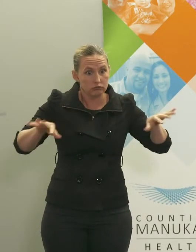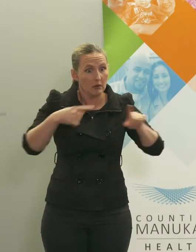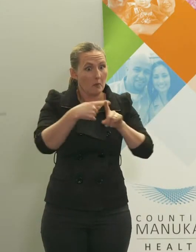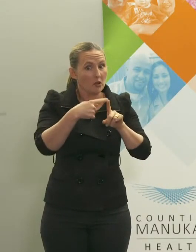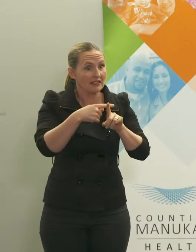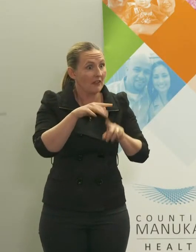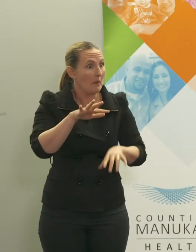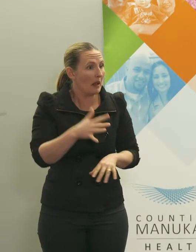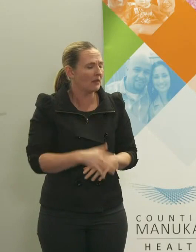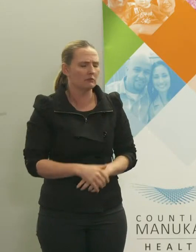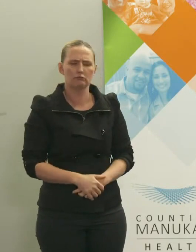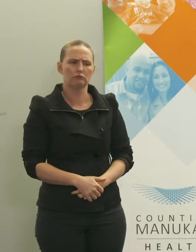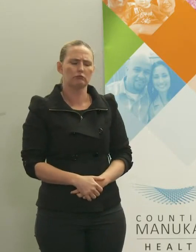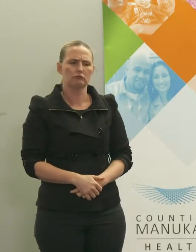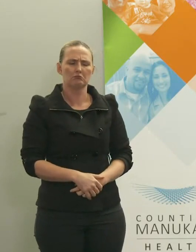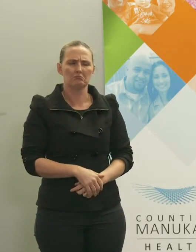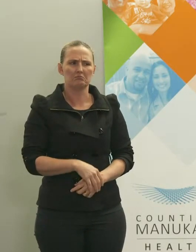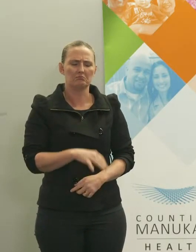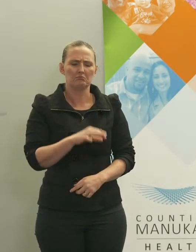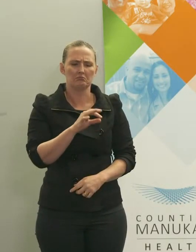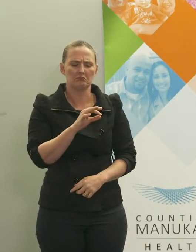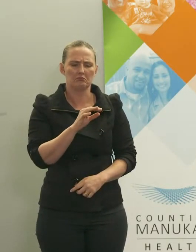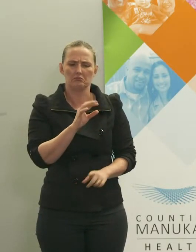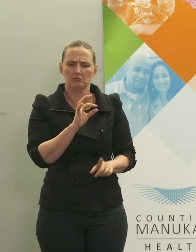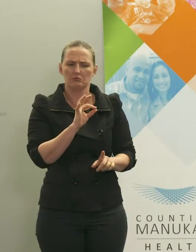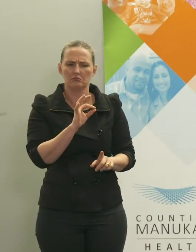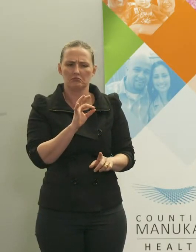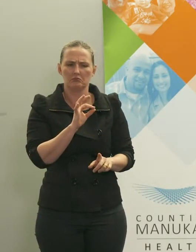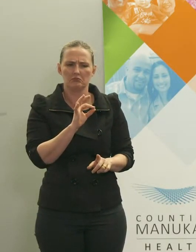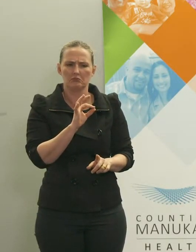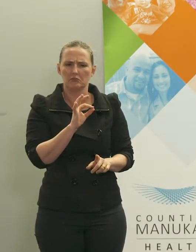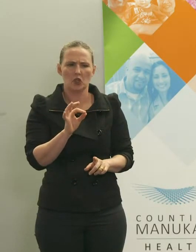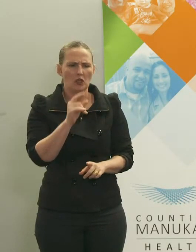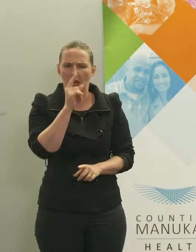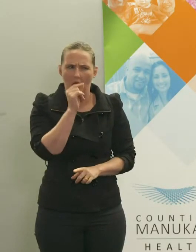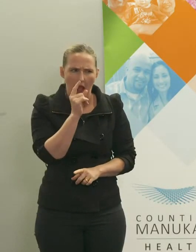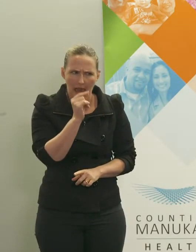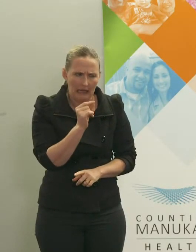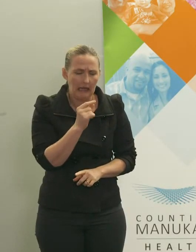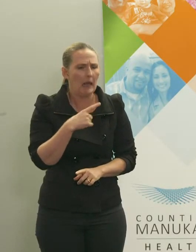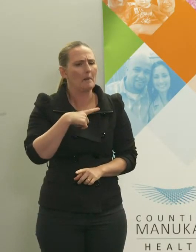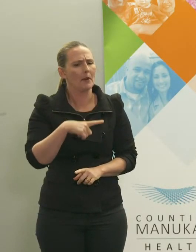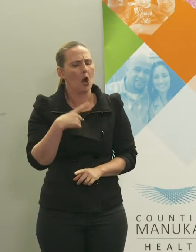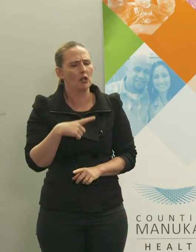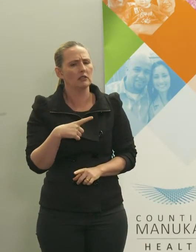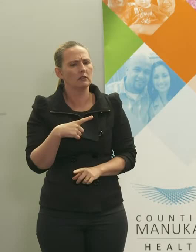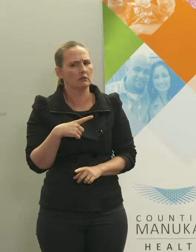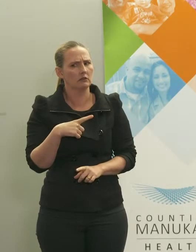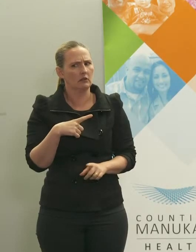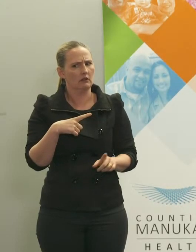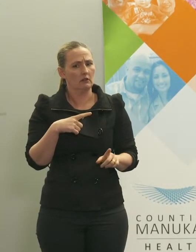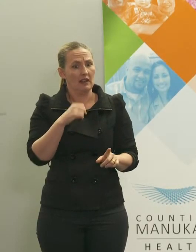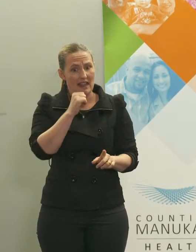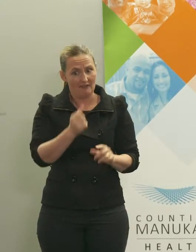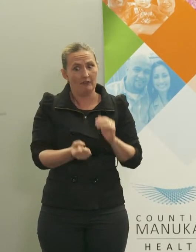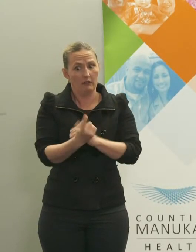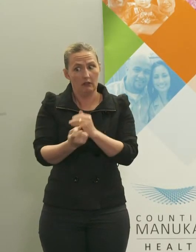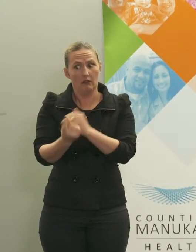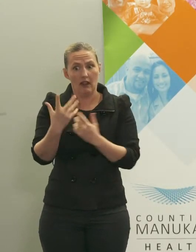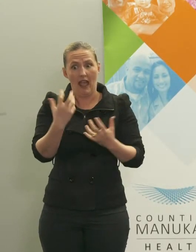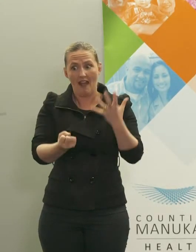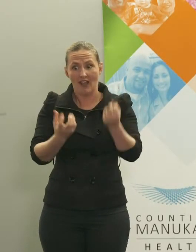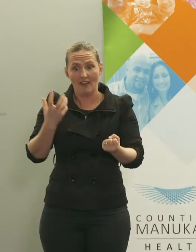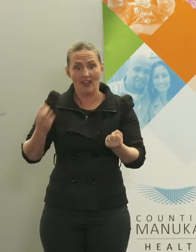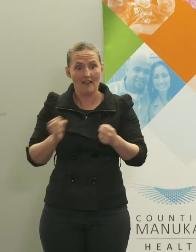unlikely, because we would have become aware of them. So from my memory, the people on that